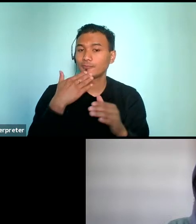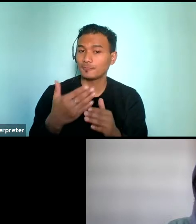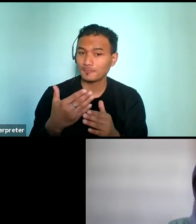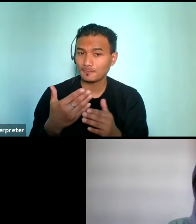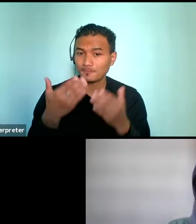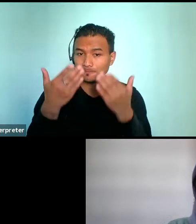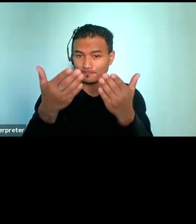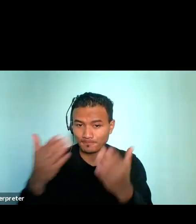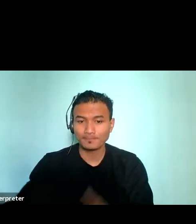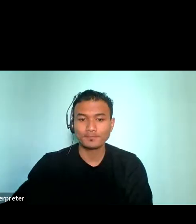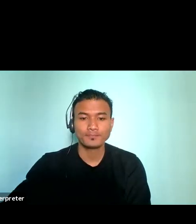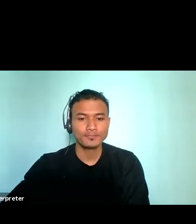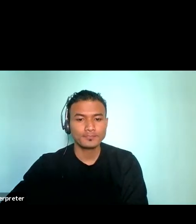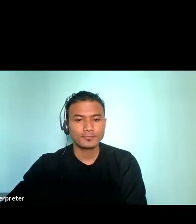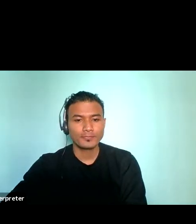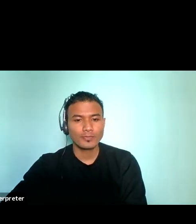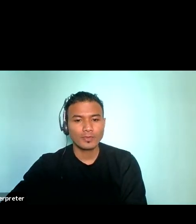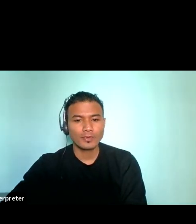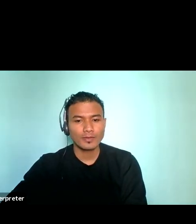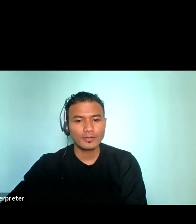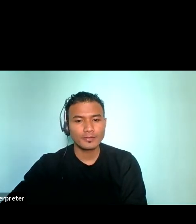floor is yours, Leila.